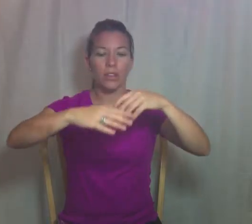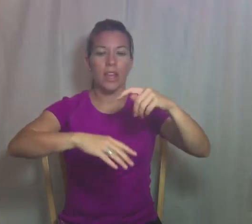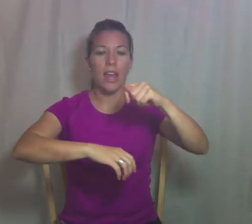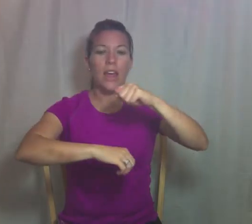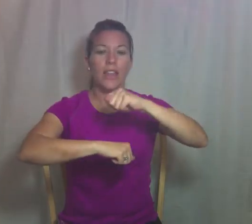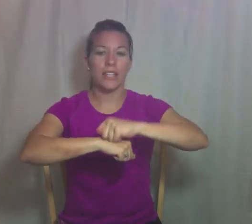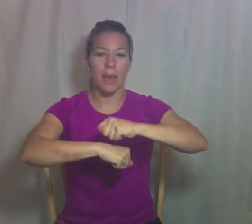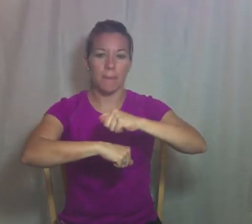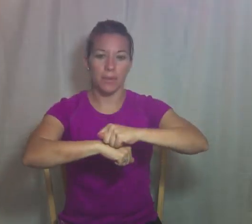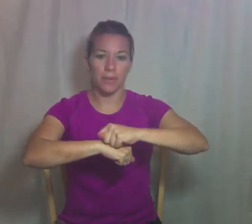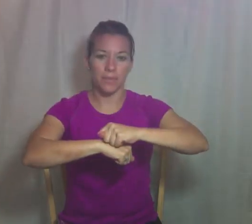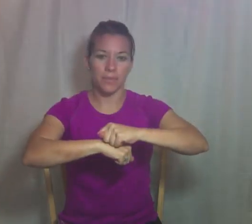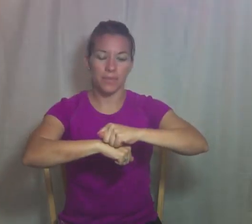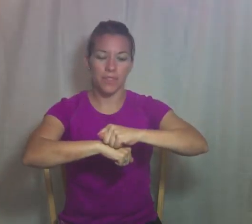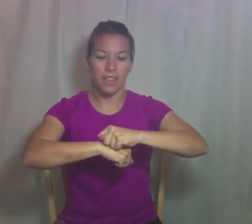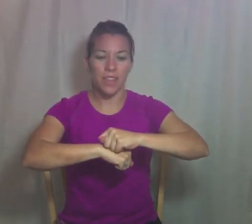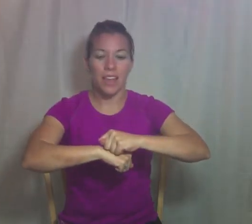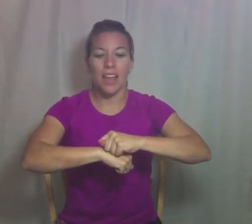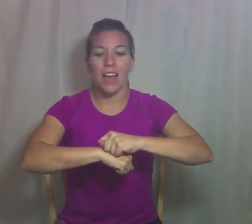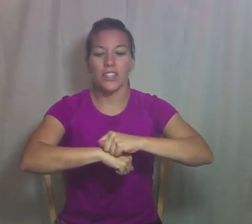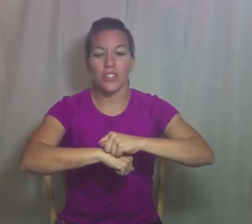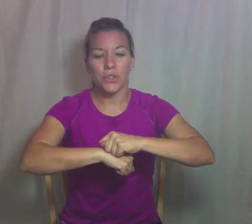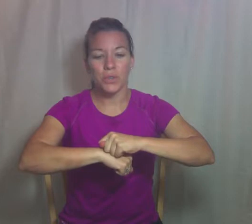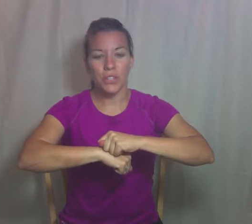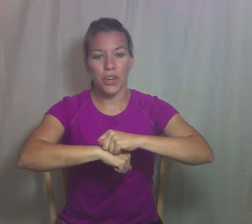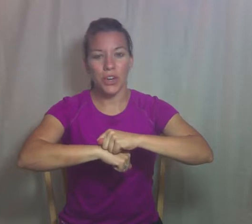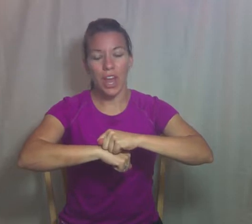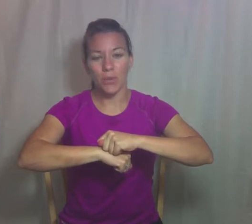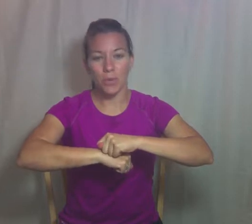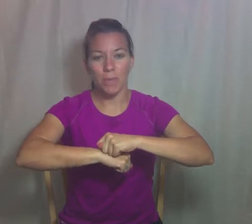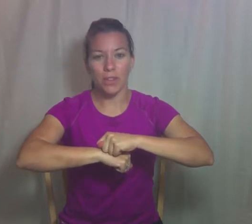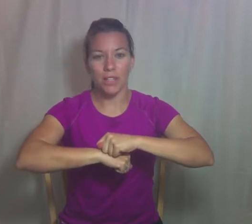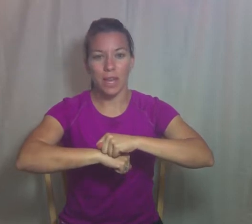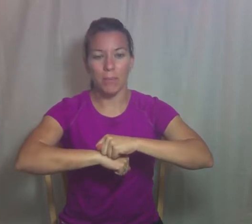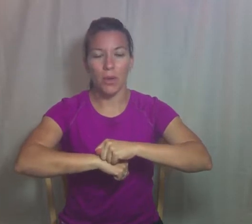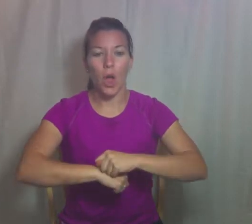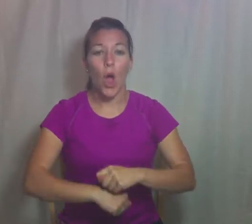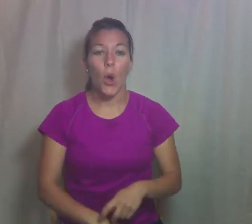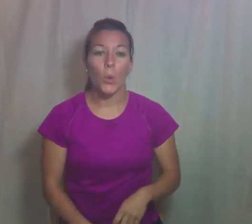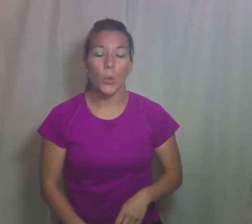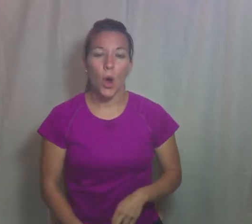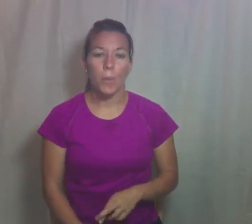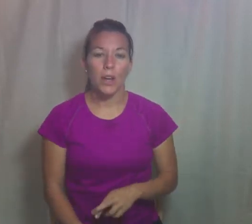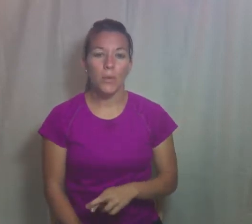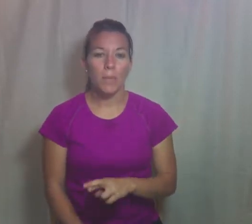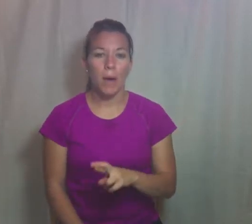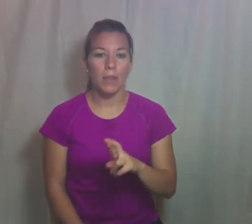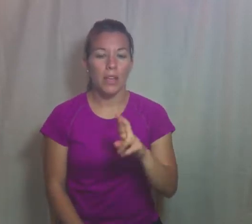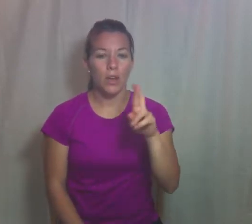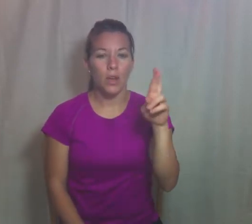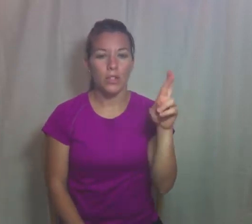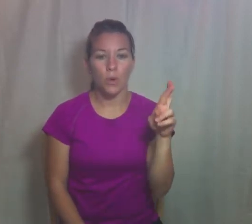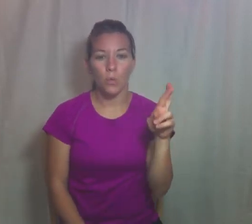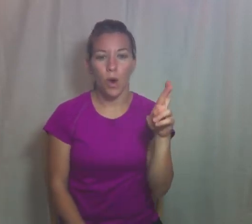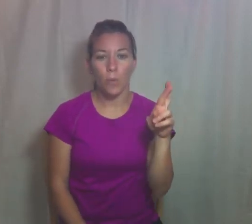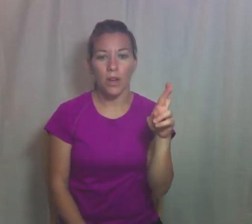the temple, Jews return and rebuild the temple, Roman Republic, so Roman